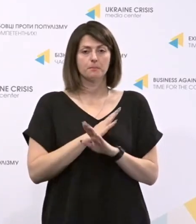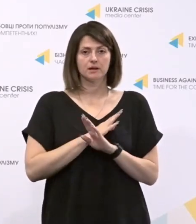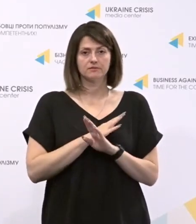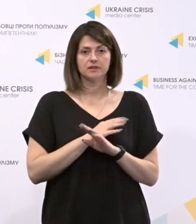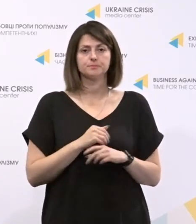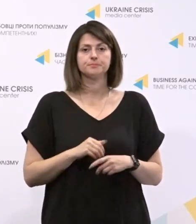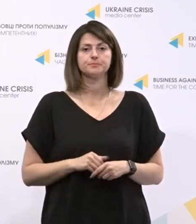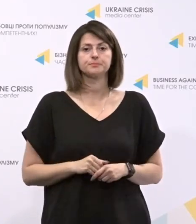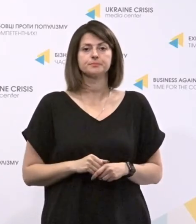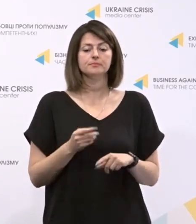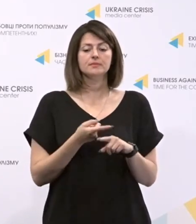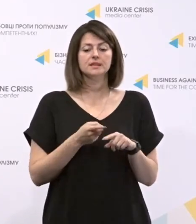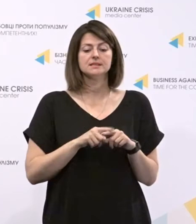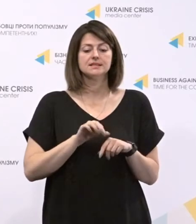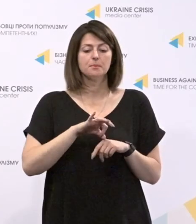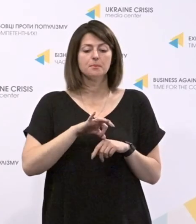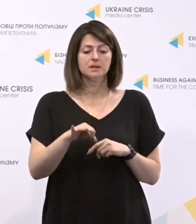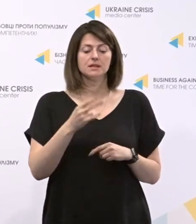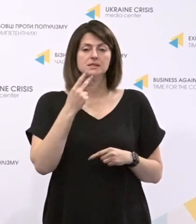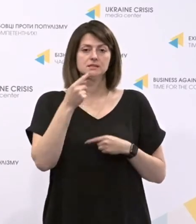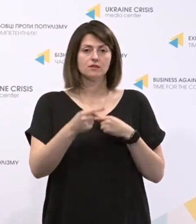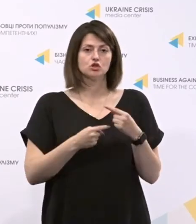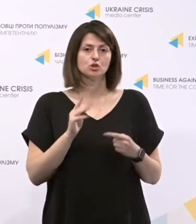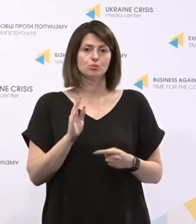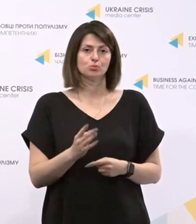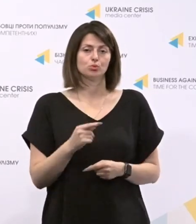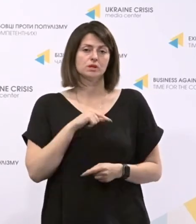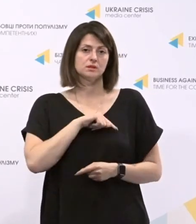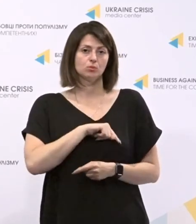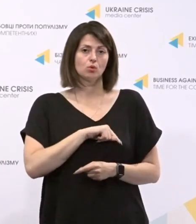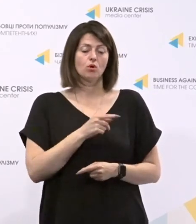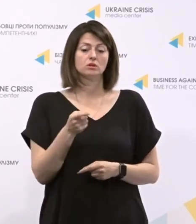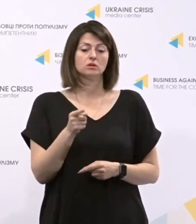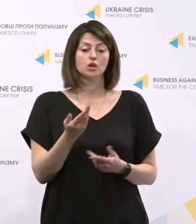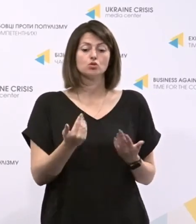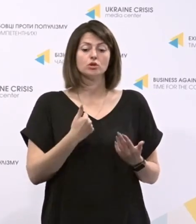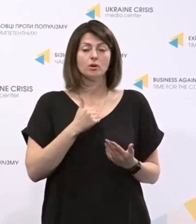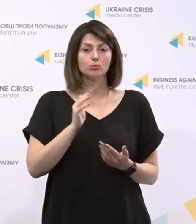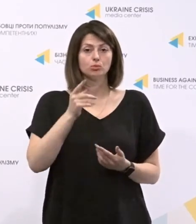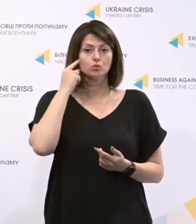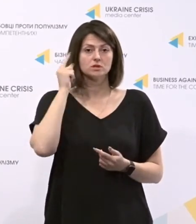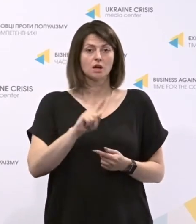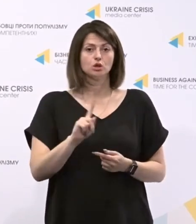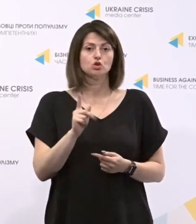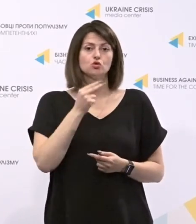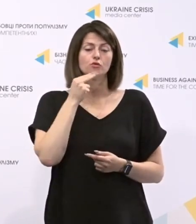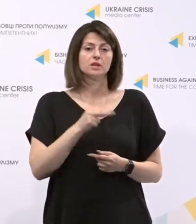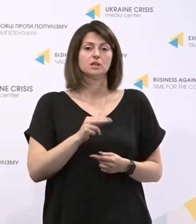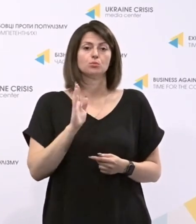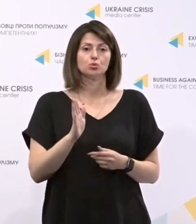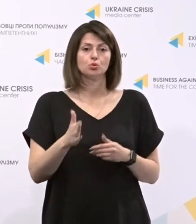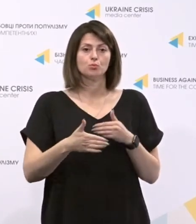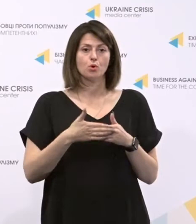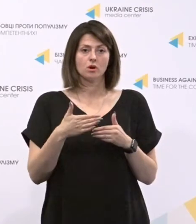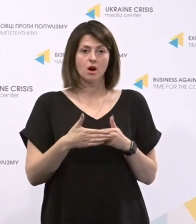me. Yet, knowing that perpetrators would be punished would bring me some relief."